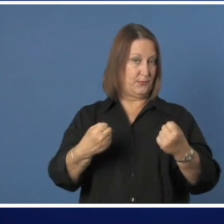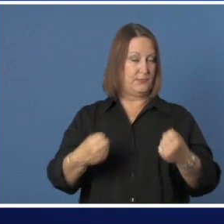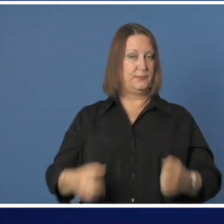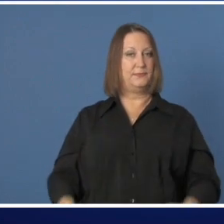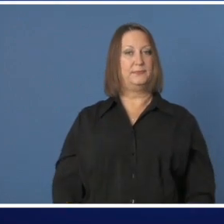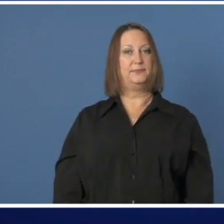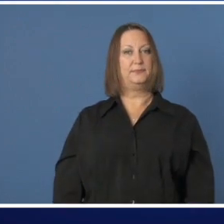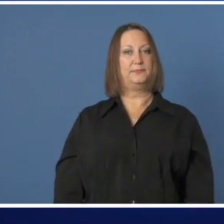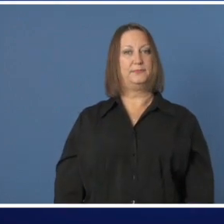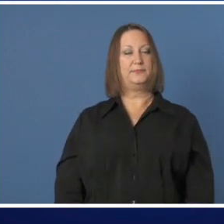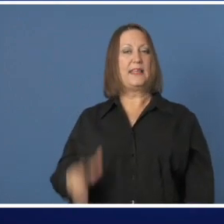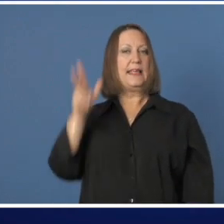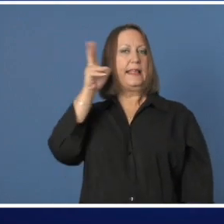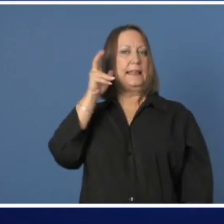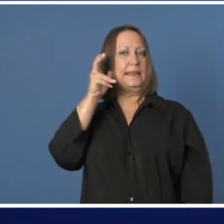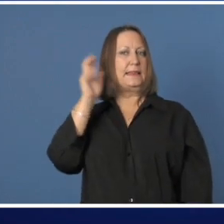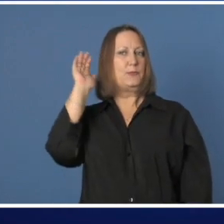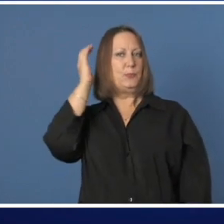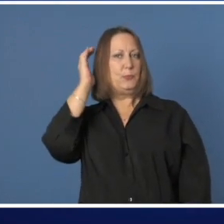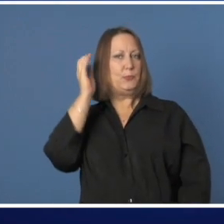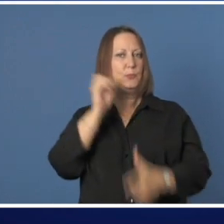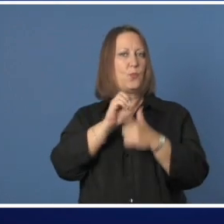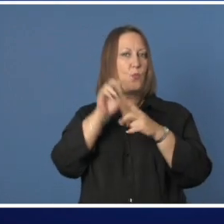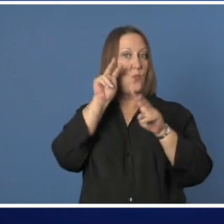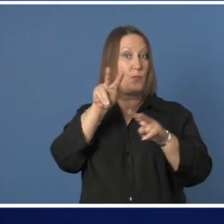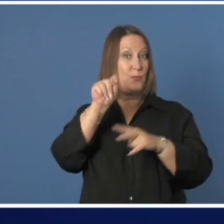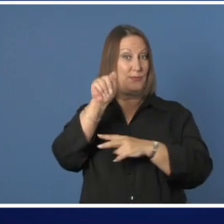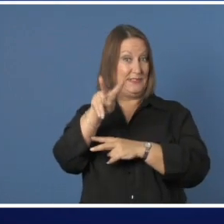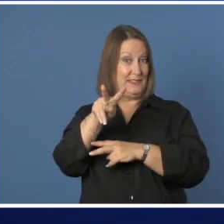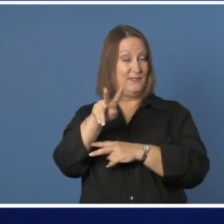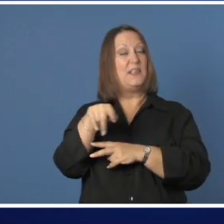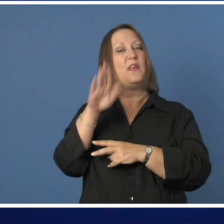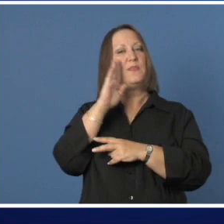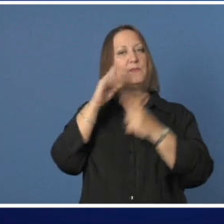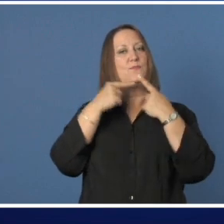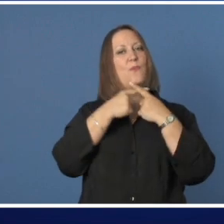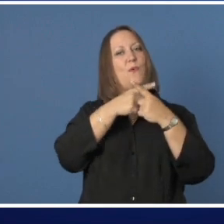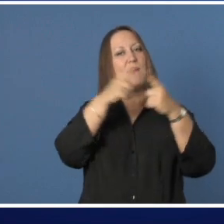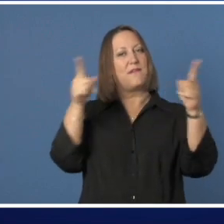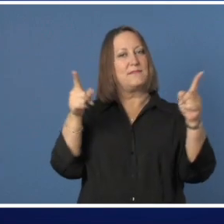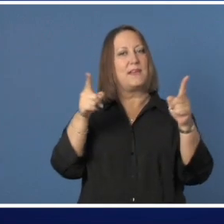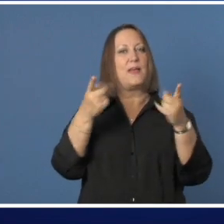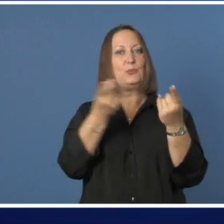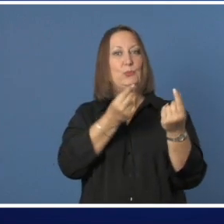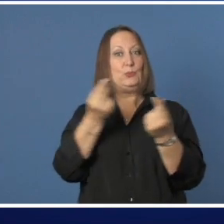Monitor radio and TV for instructions from local leaders.